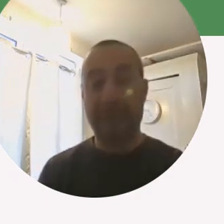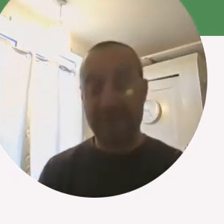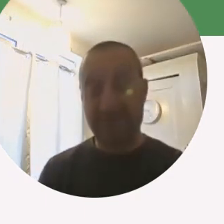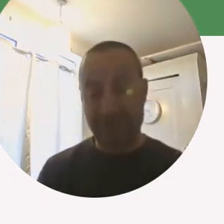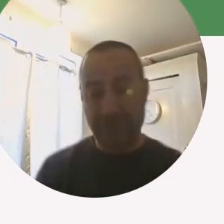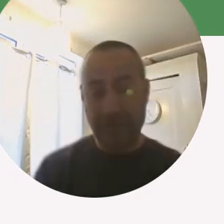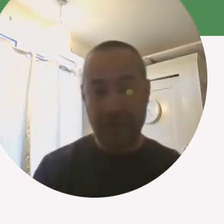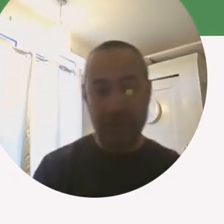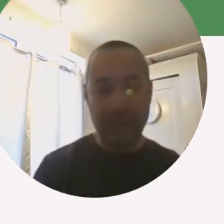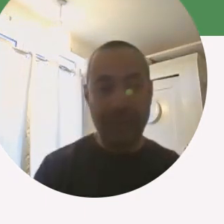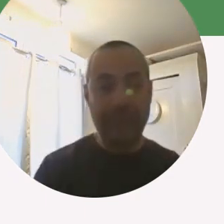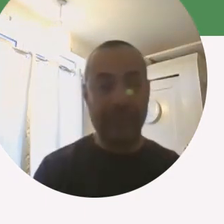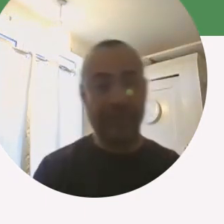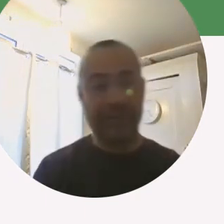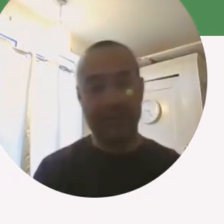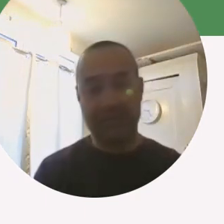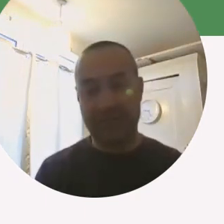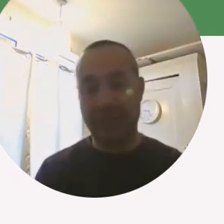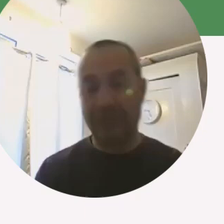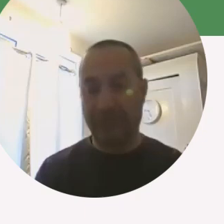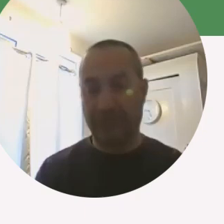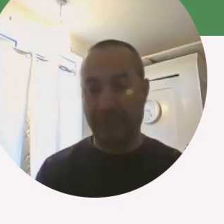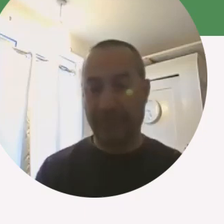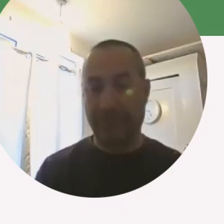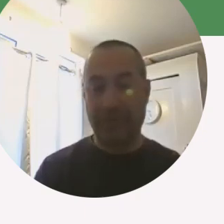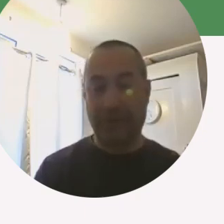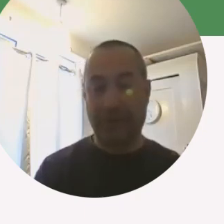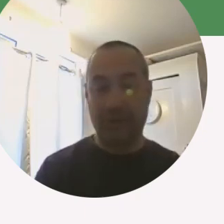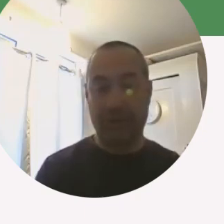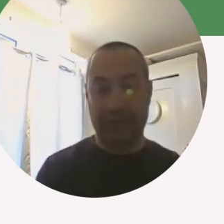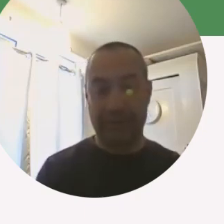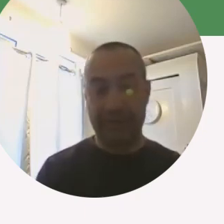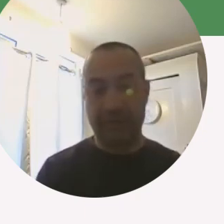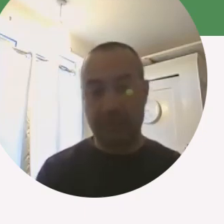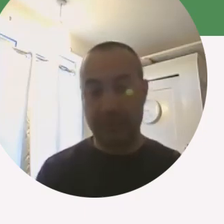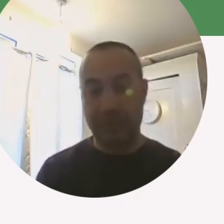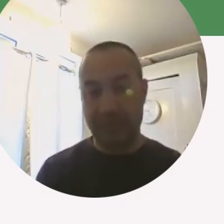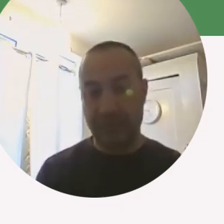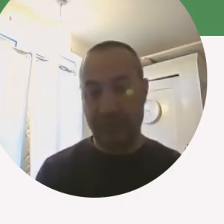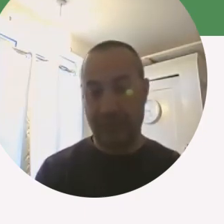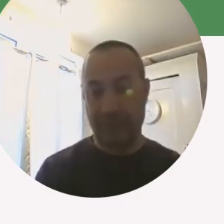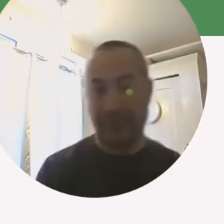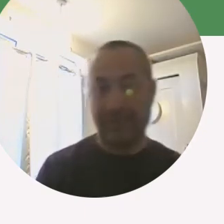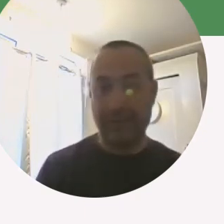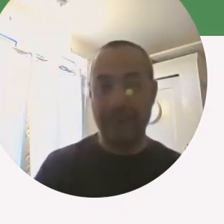information which you may find interesting and useful about how to apply the total communication approach. Thank you.